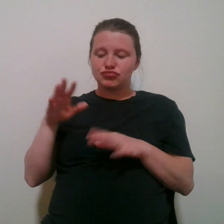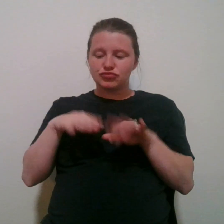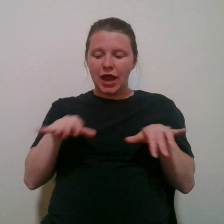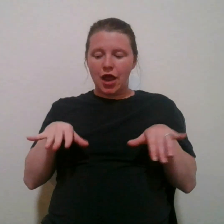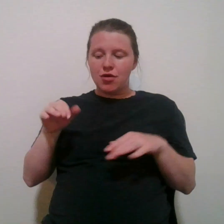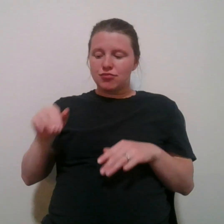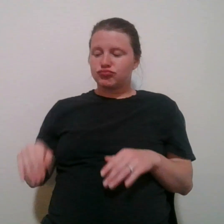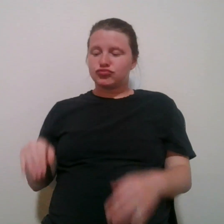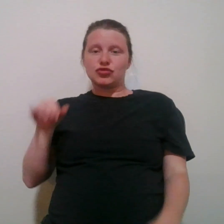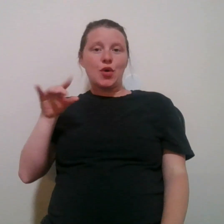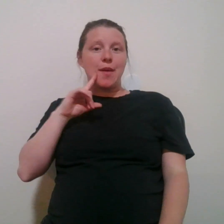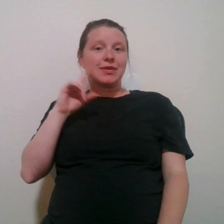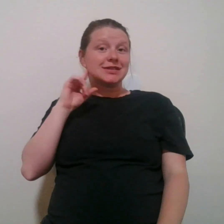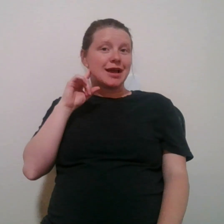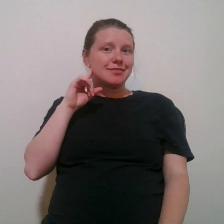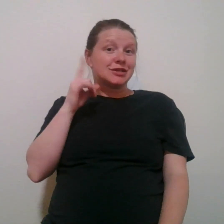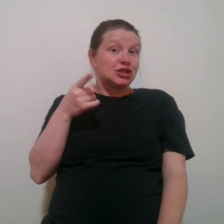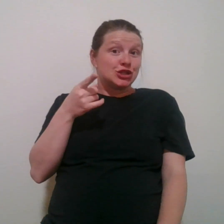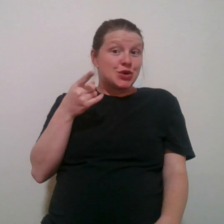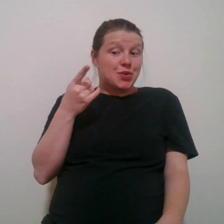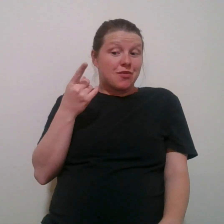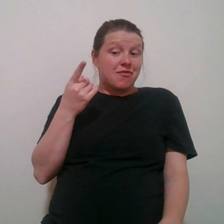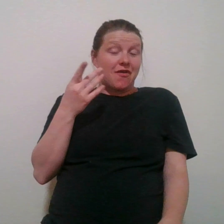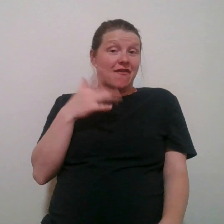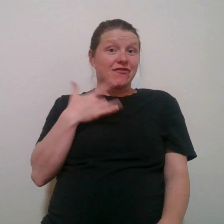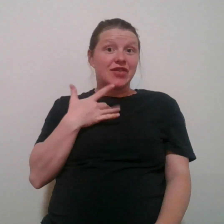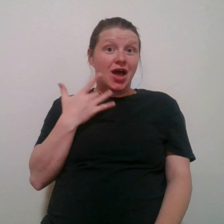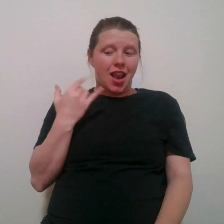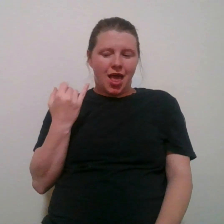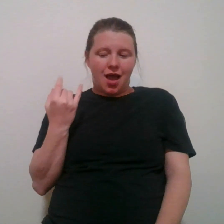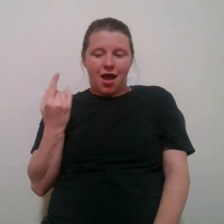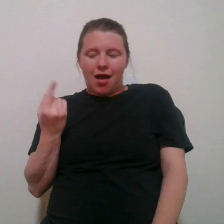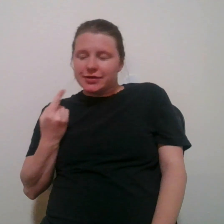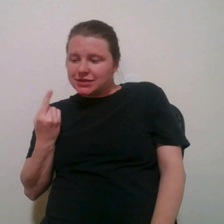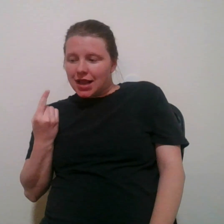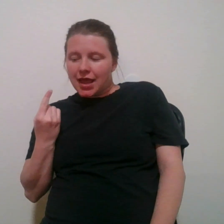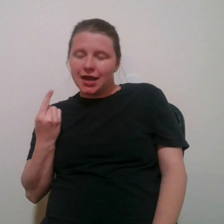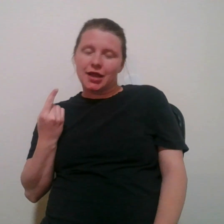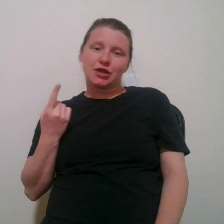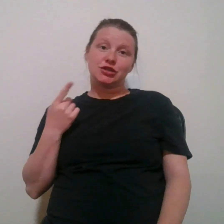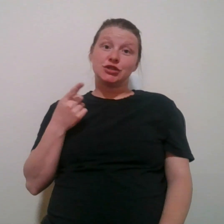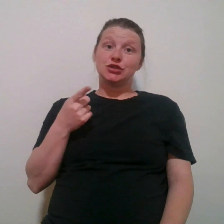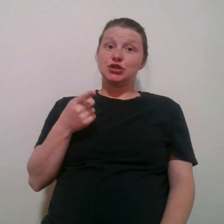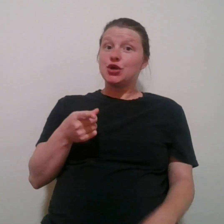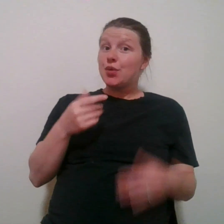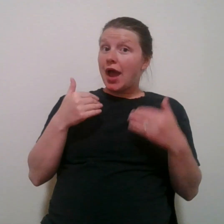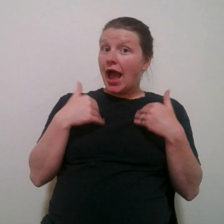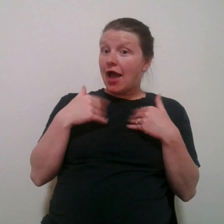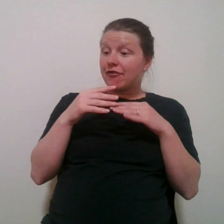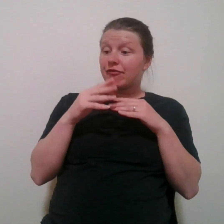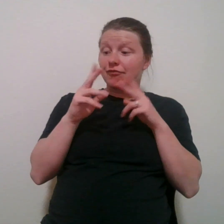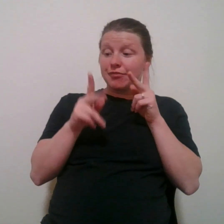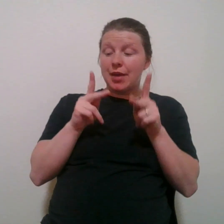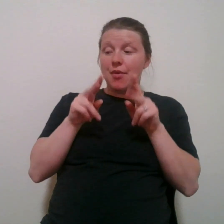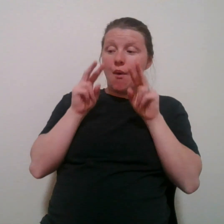feel isolated? Did you have people watching you, thinking perhaps you were